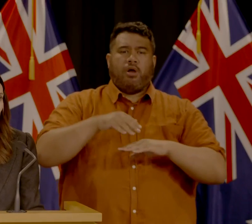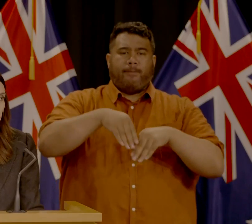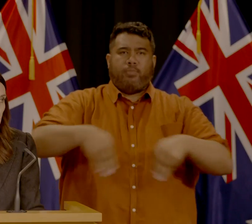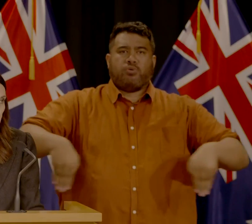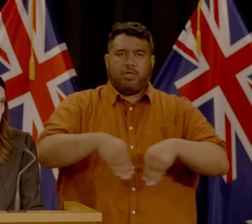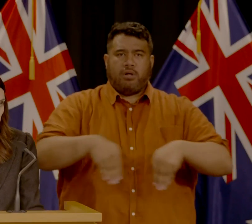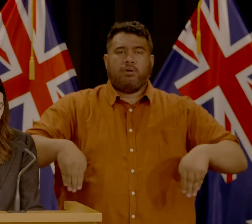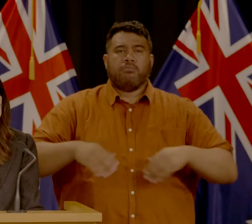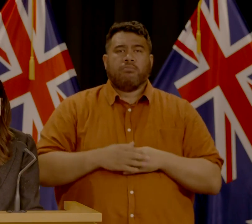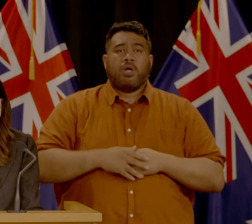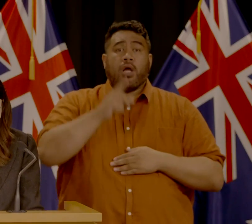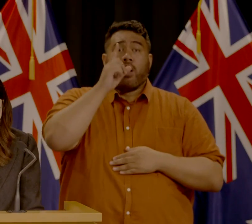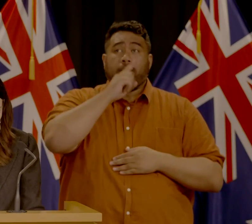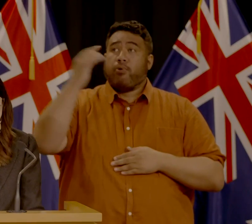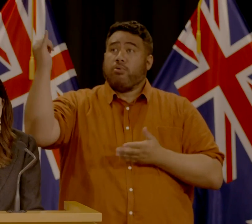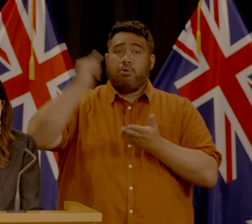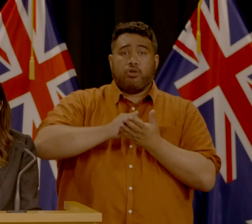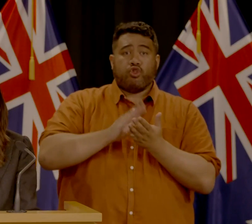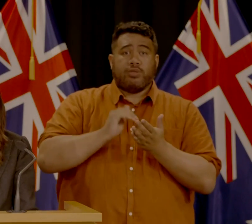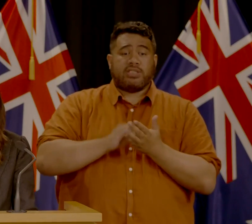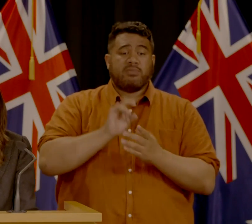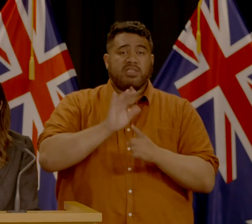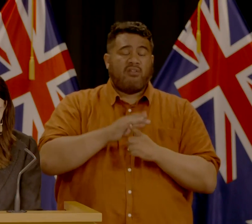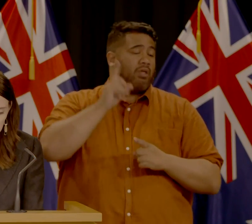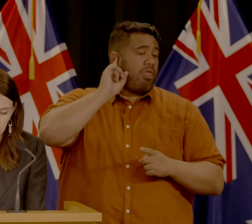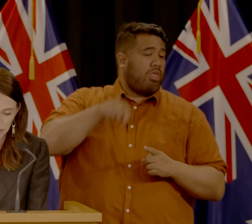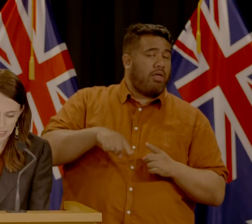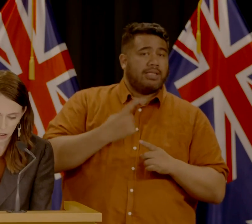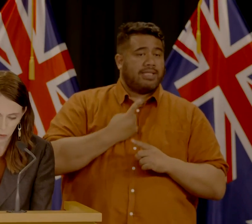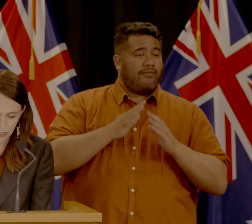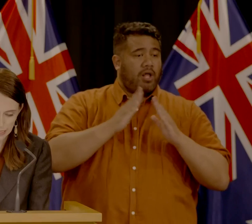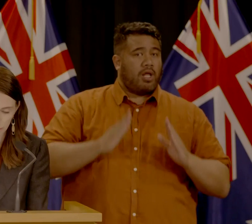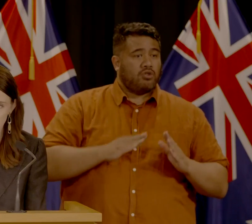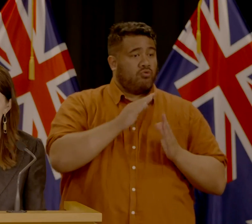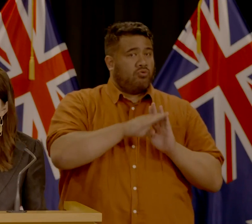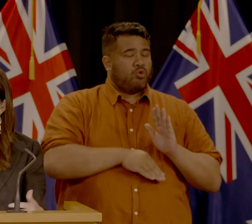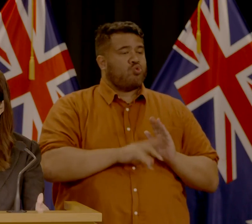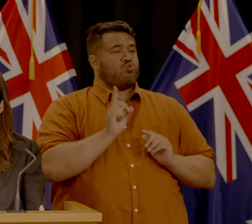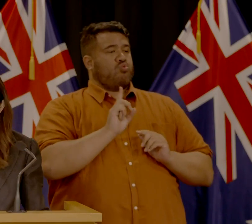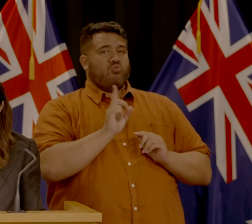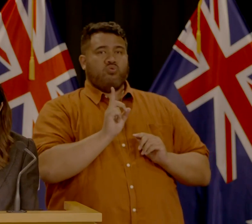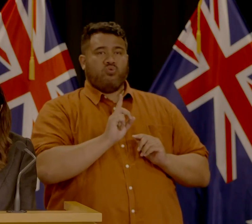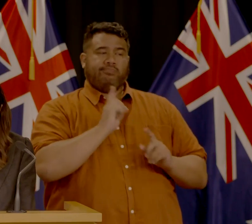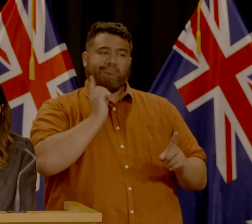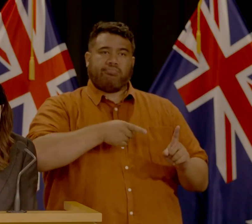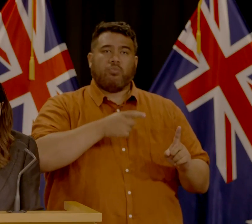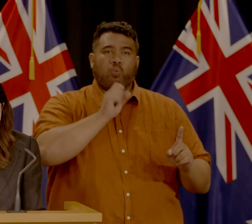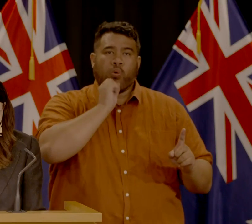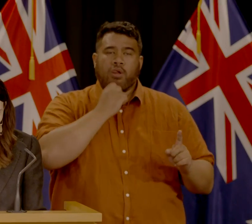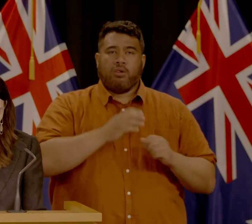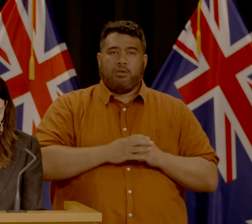of self-isolation. Cabinet has given approval for temporary visa holders, those entering into New